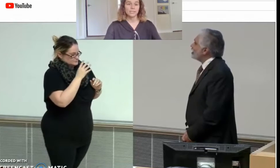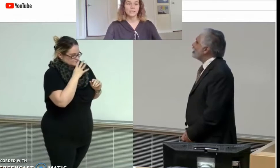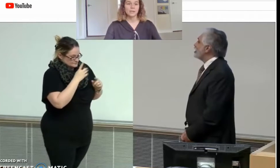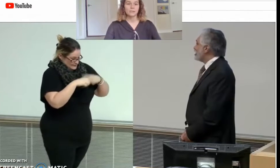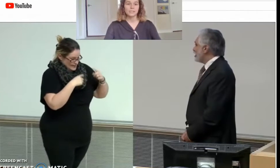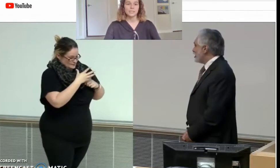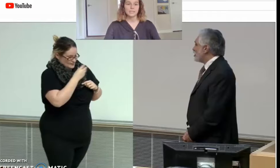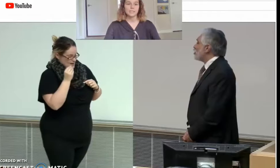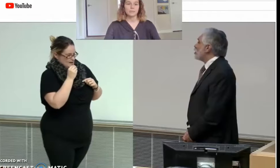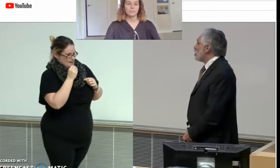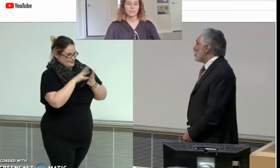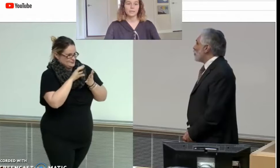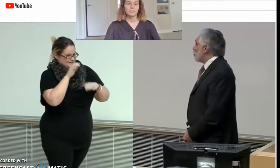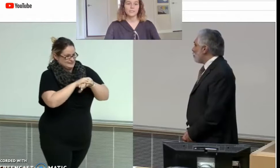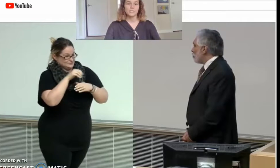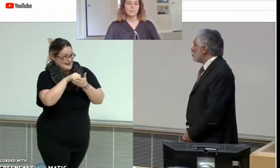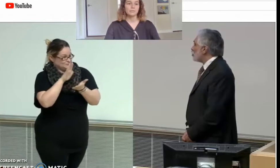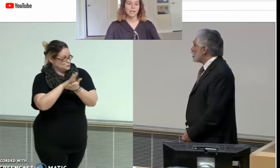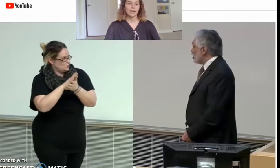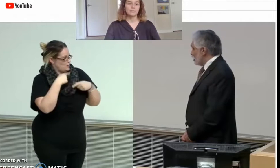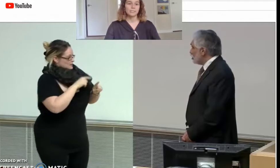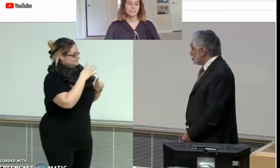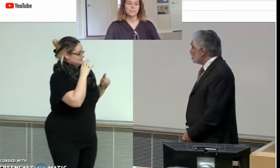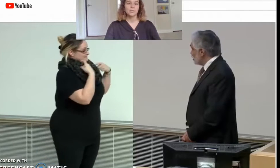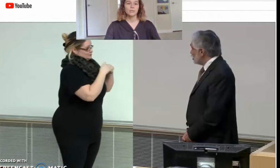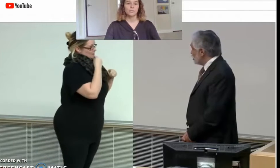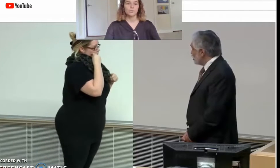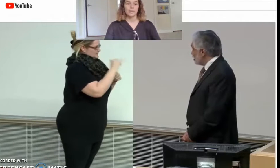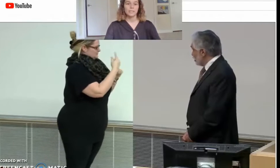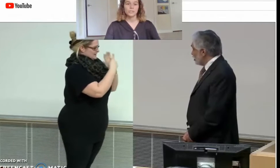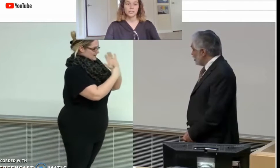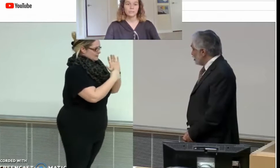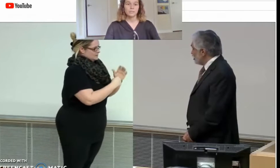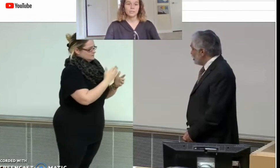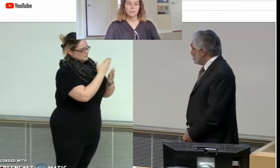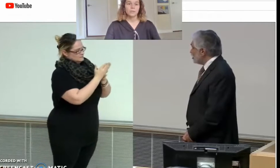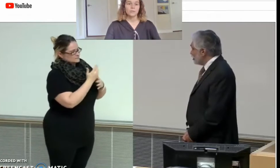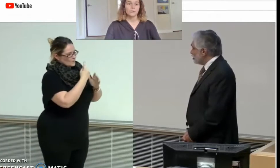abilities. We see kids who have 3 languages, who have sign languages, who are mainstreamed,